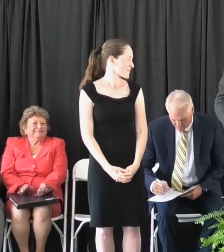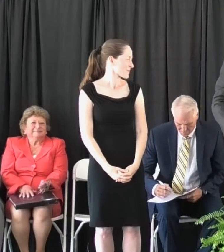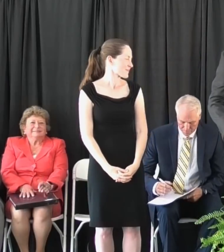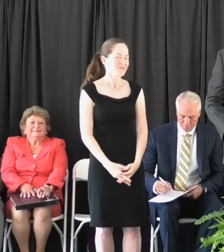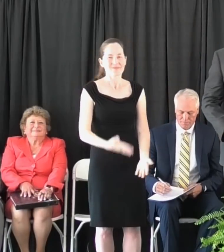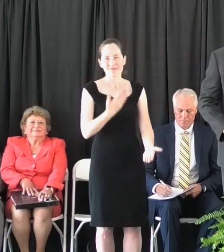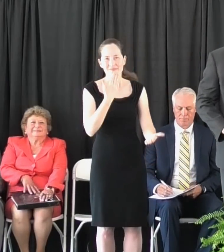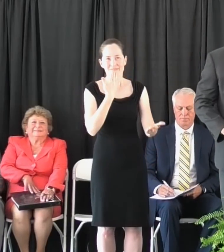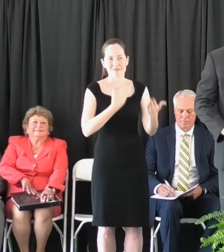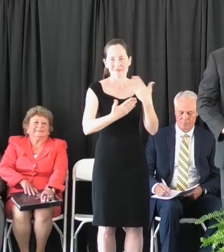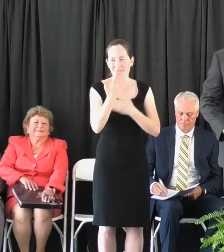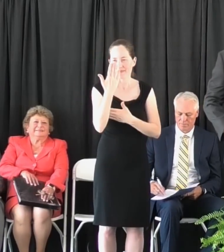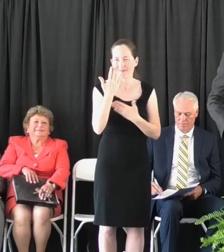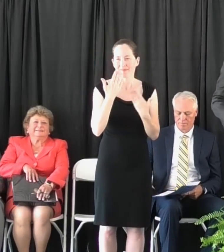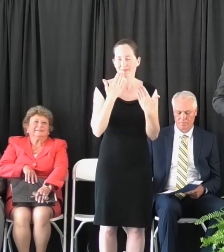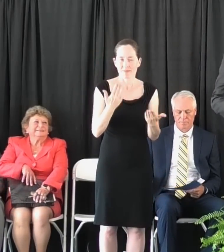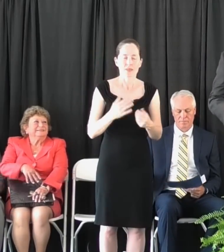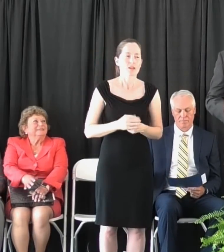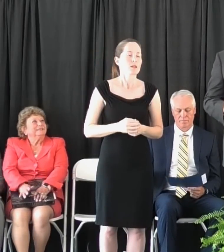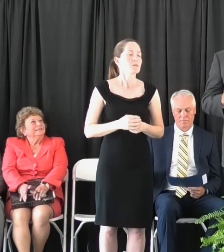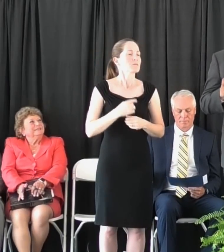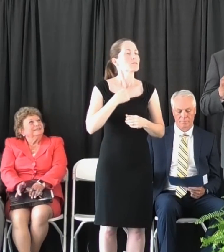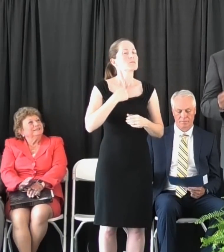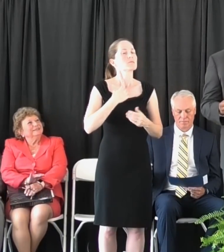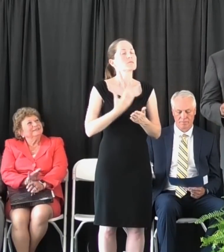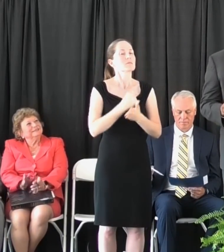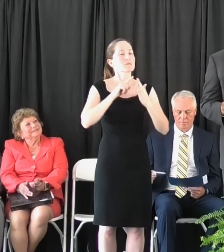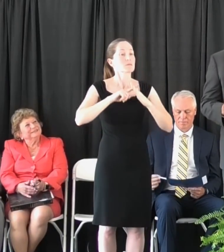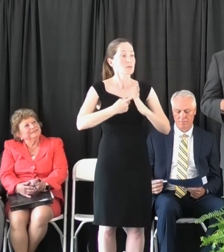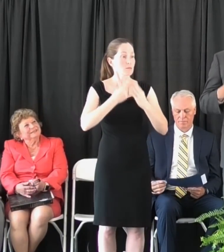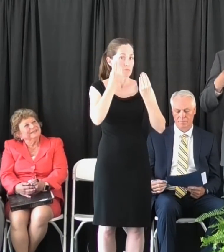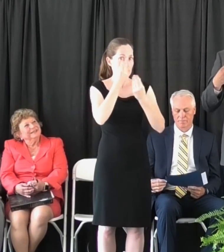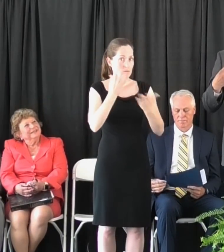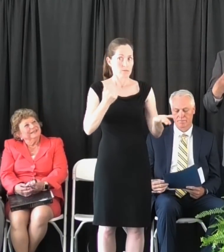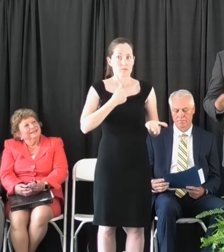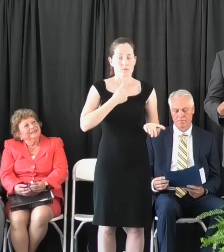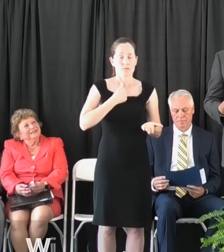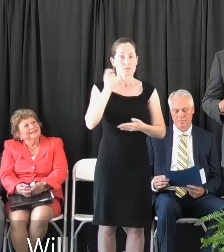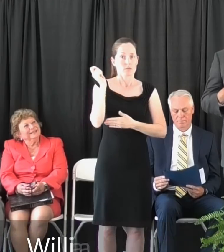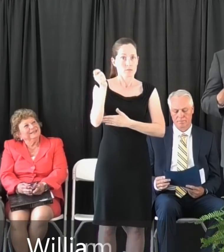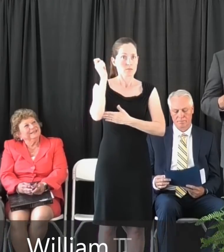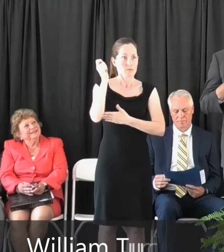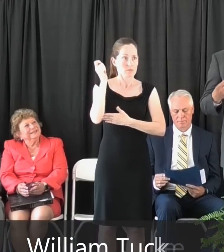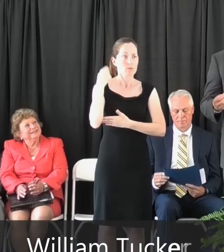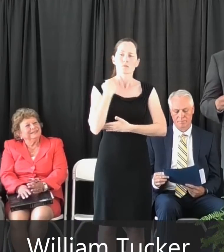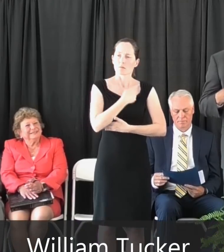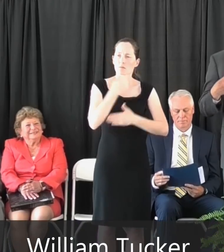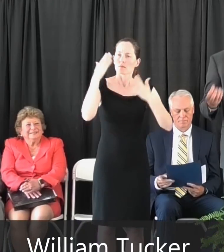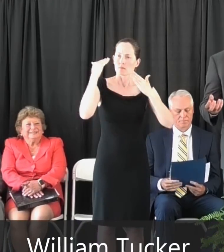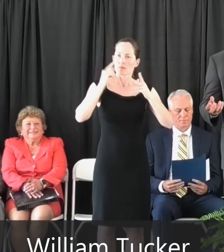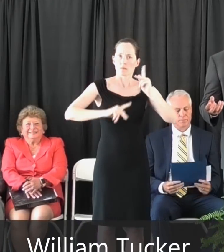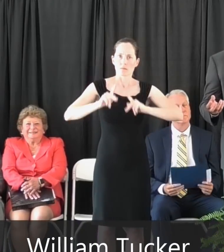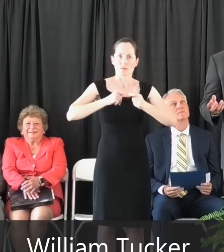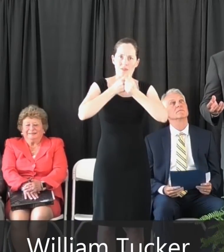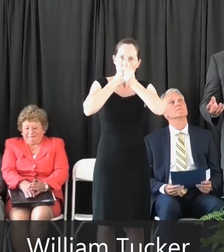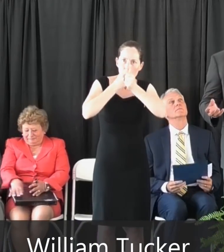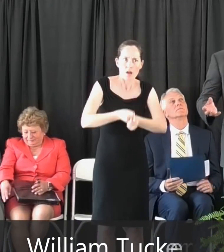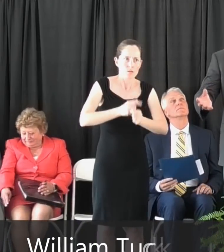Good morning. Thank you. And let me start off by saying, as a judge, we expect people to follow